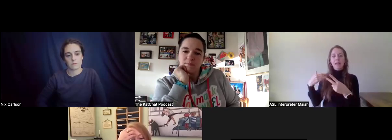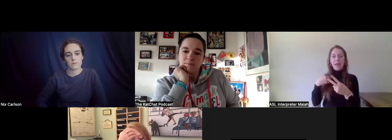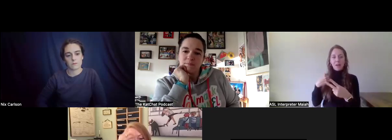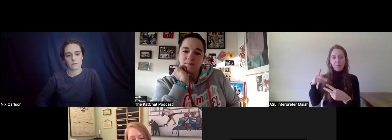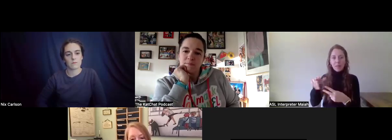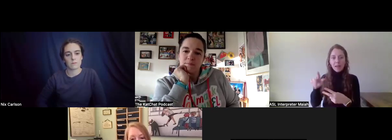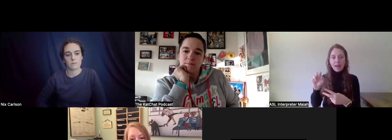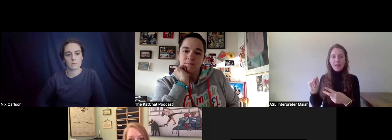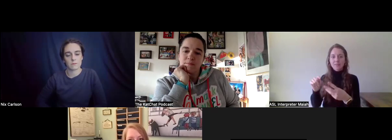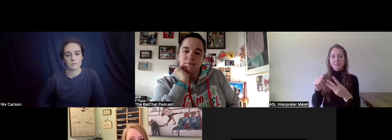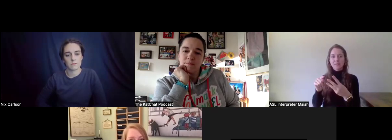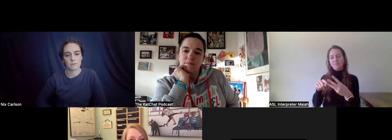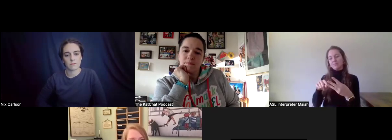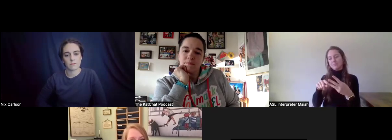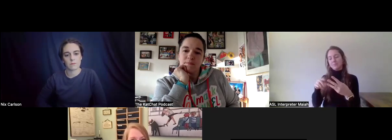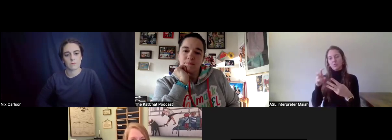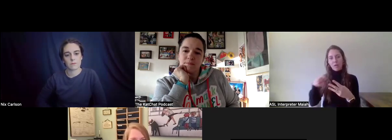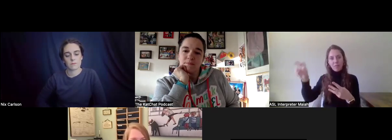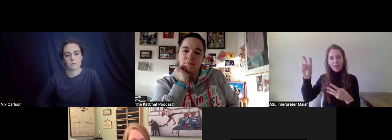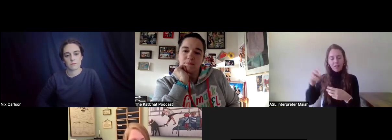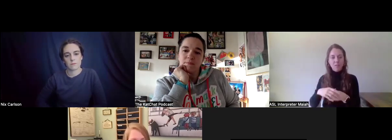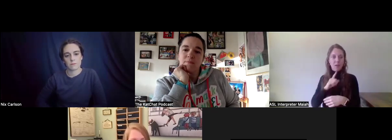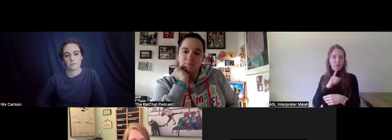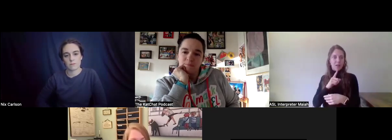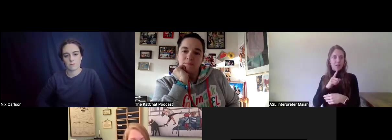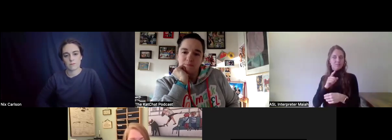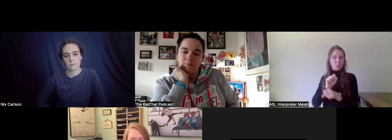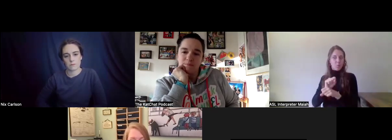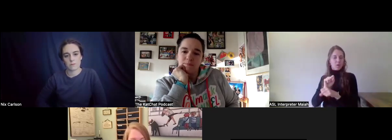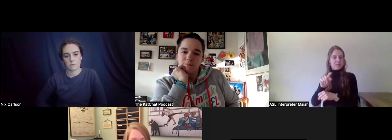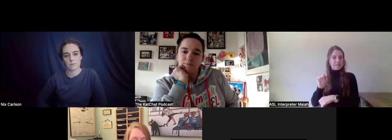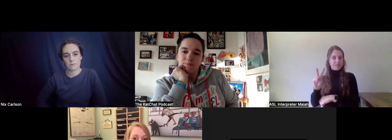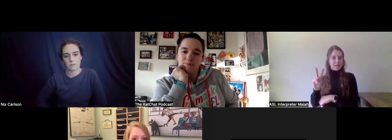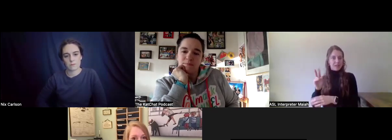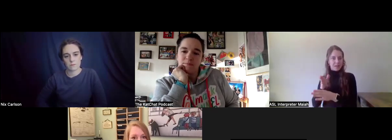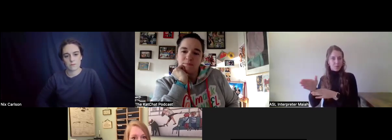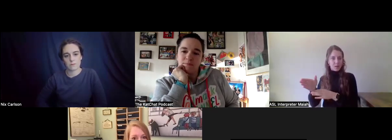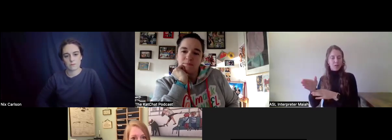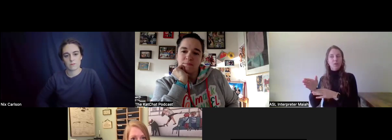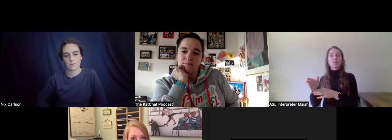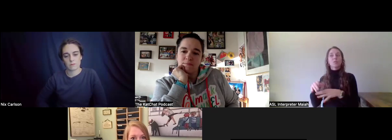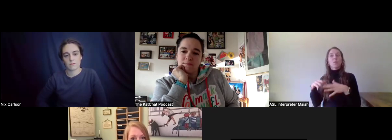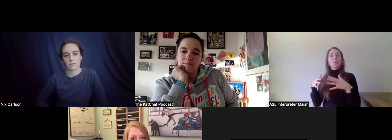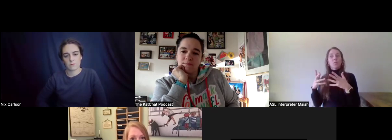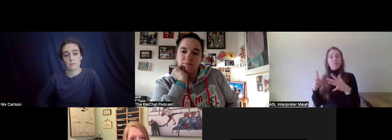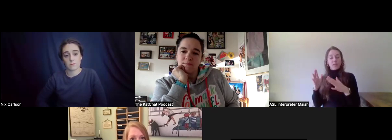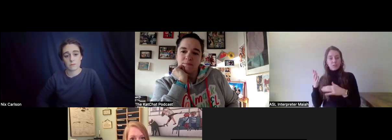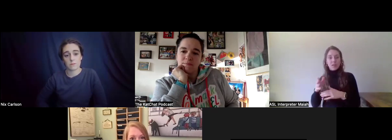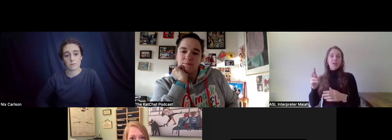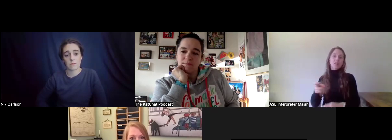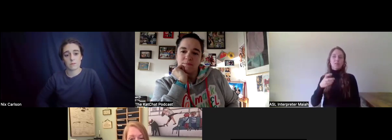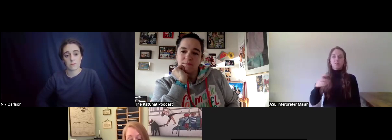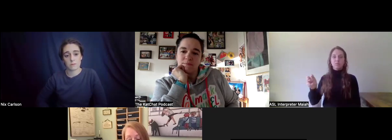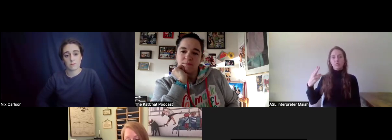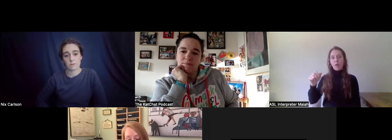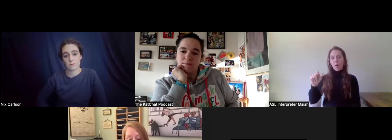Um, and that's where I really started my television career. And after I left there, I ended up at Hallmark. And so this